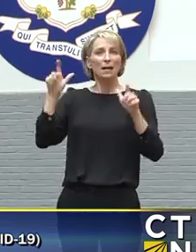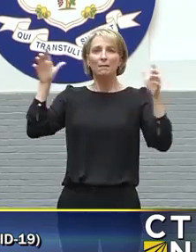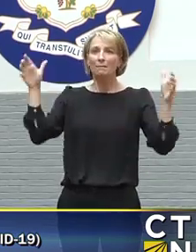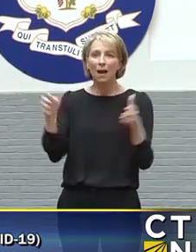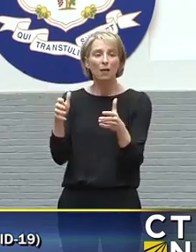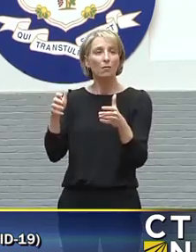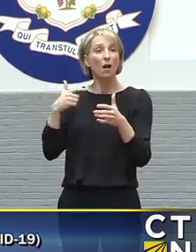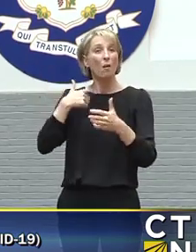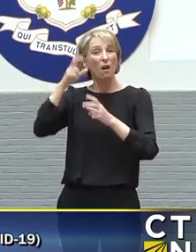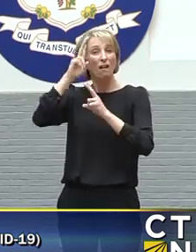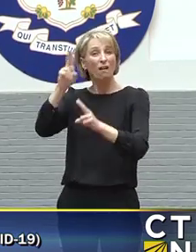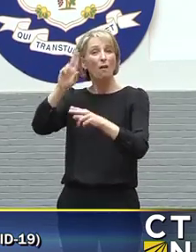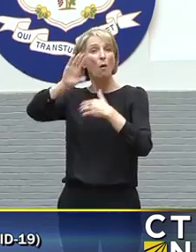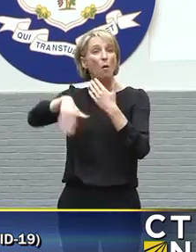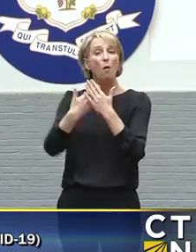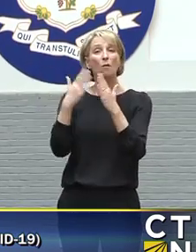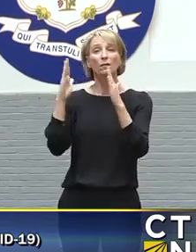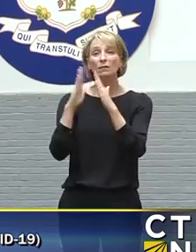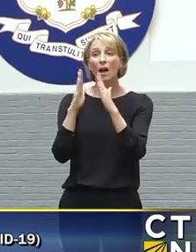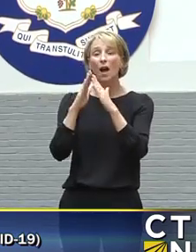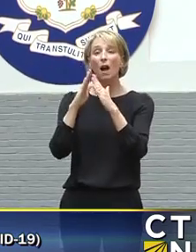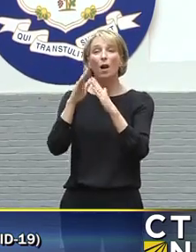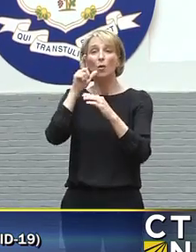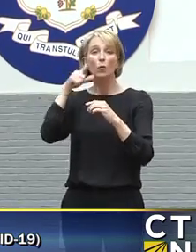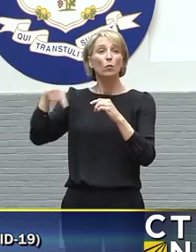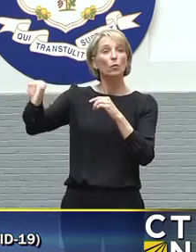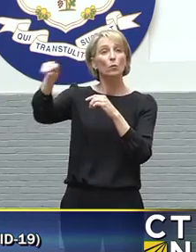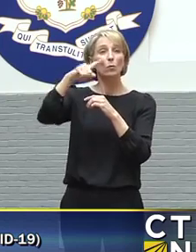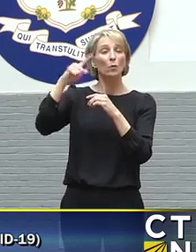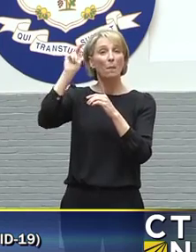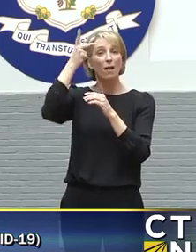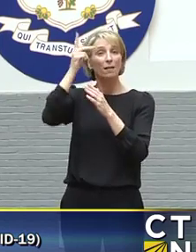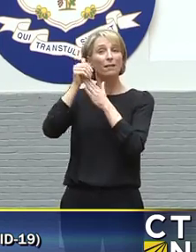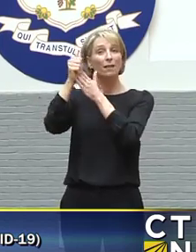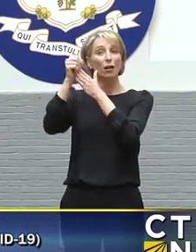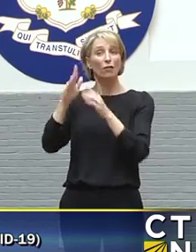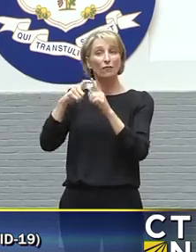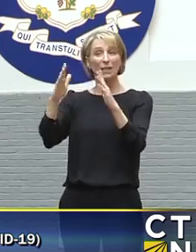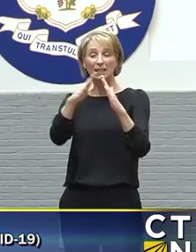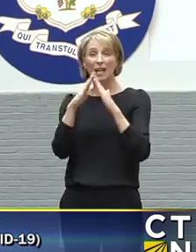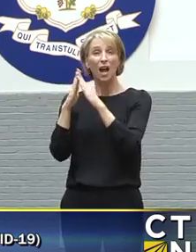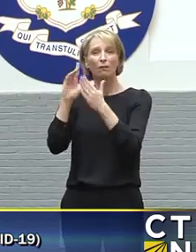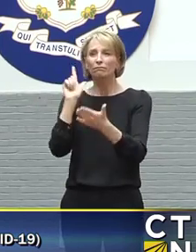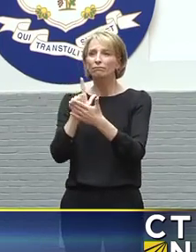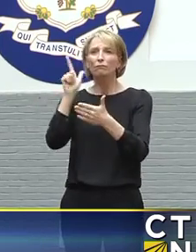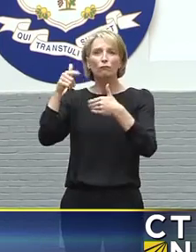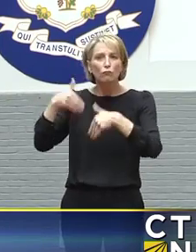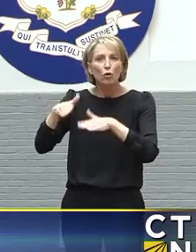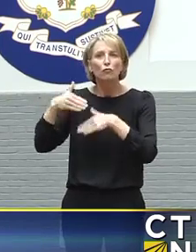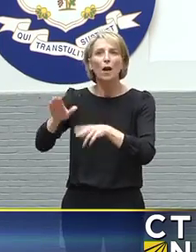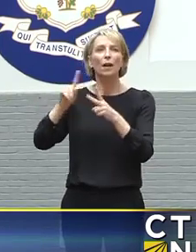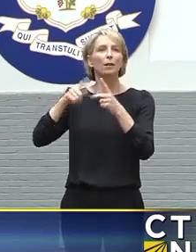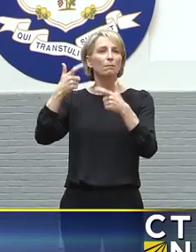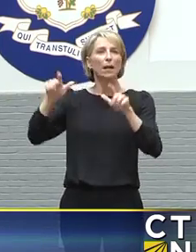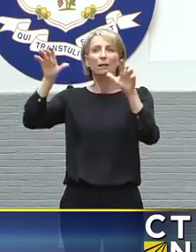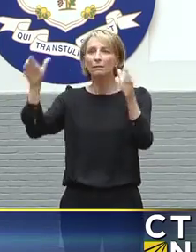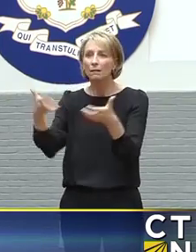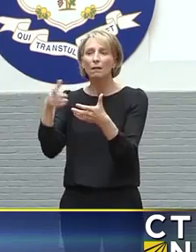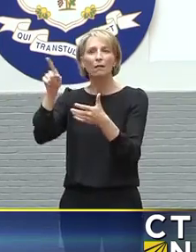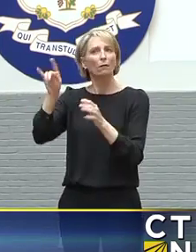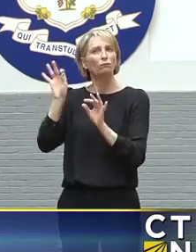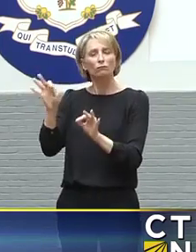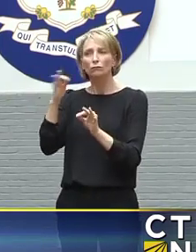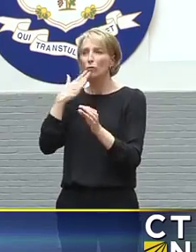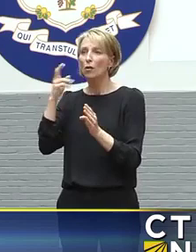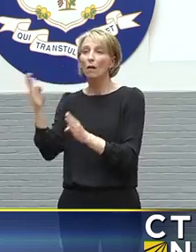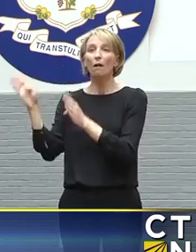salute our mayors and first selectmen who helped take the lead and said no major gatherings. We followed on that with schools. We were early there